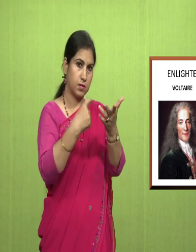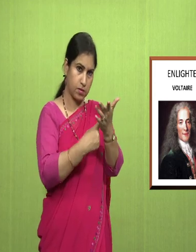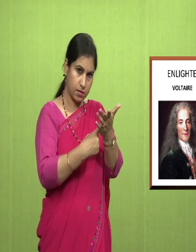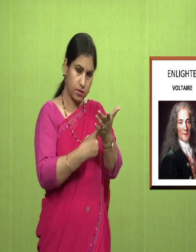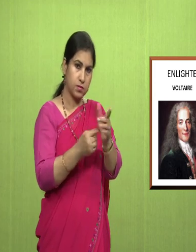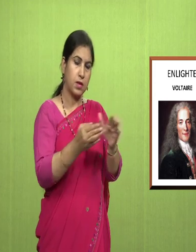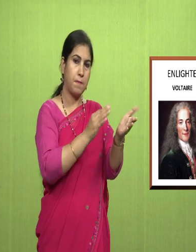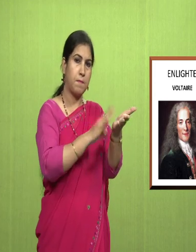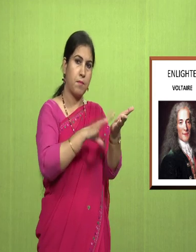Montesquieu,